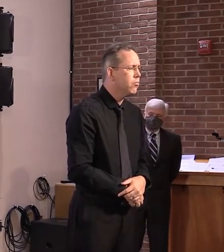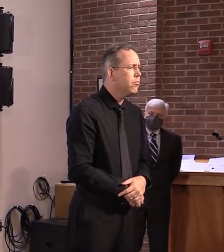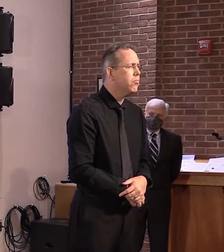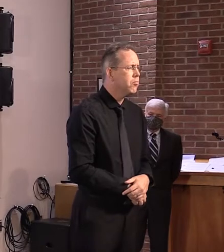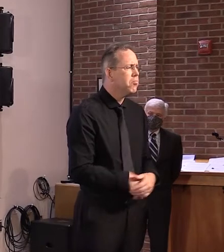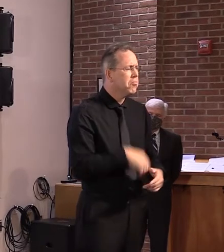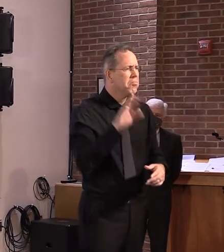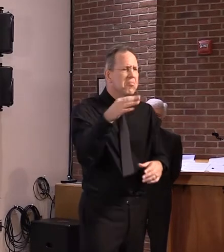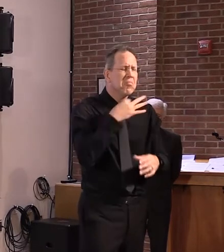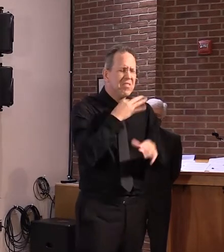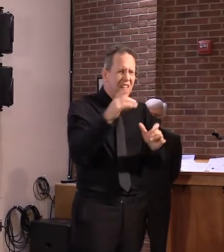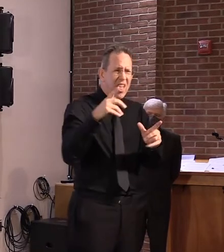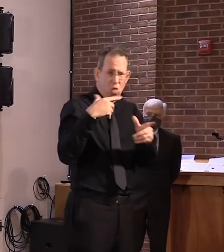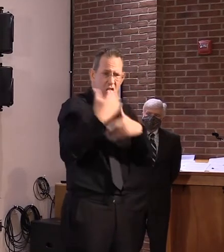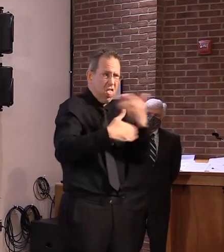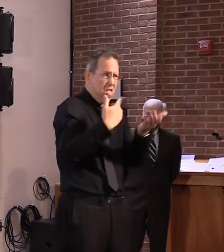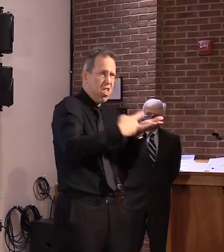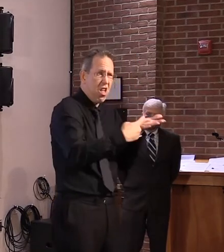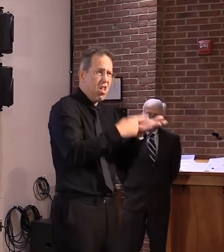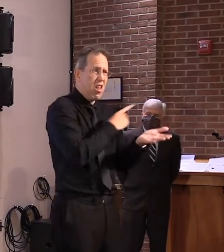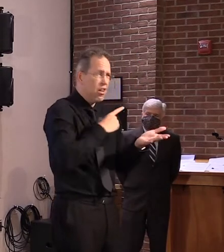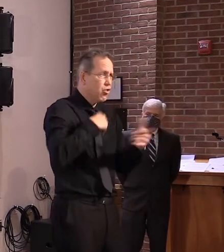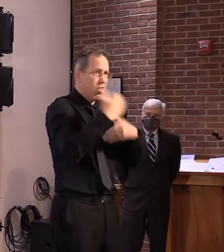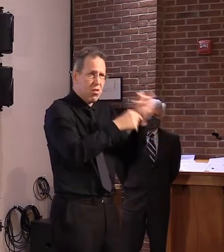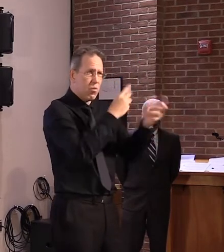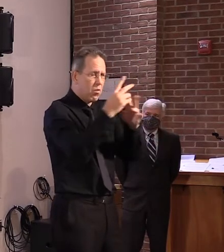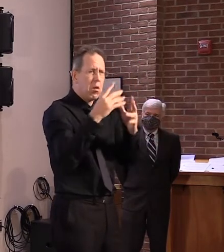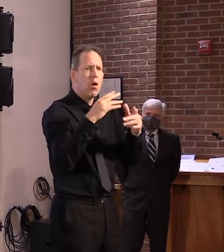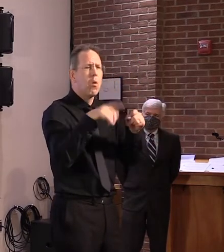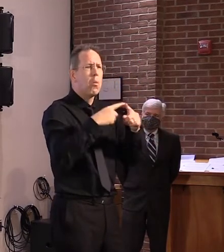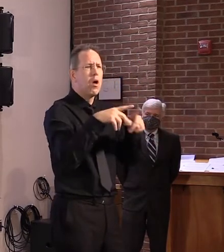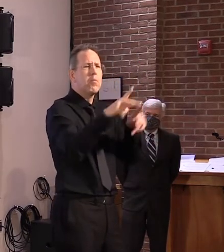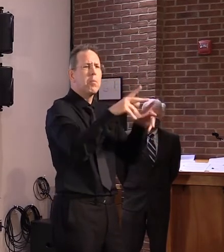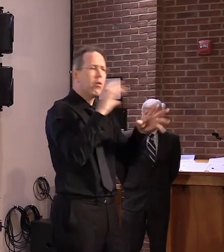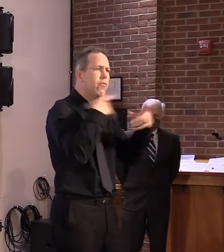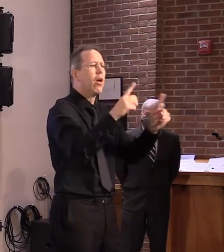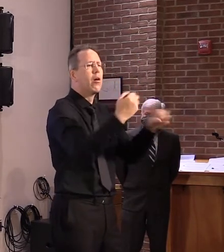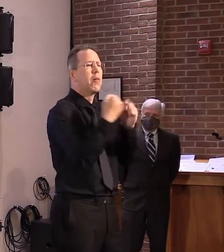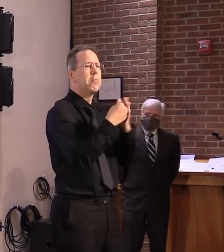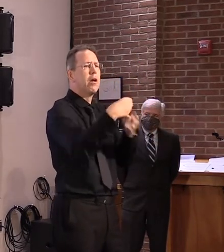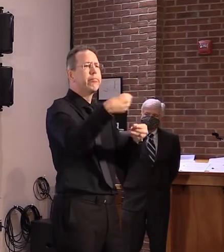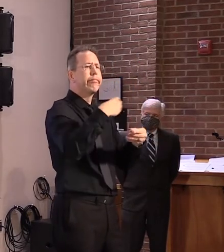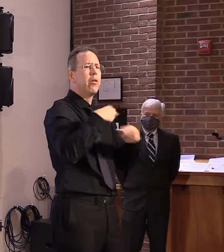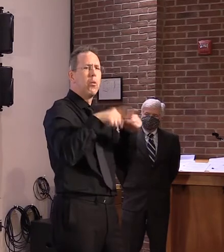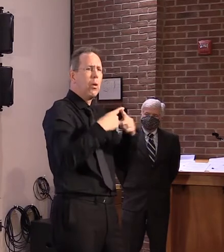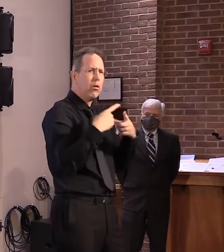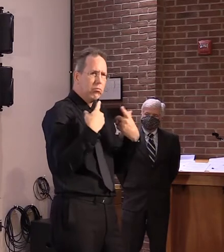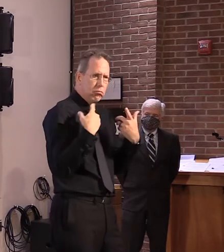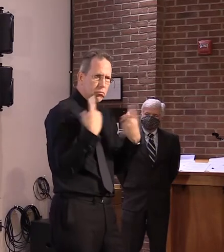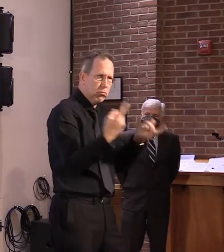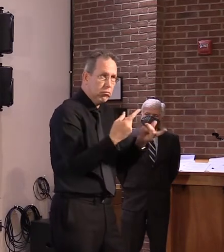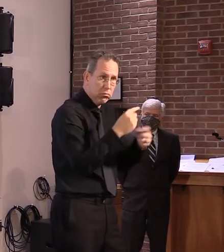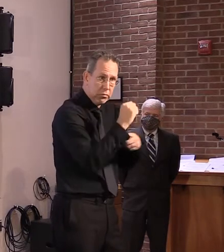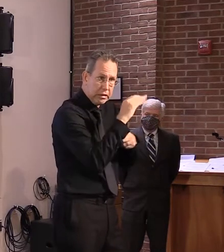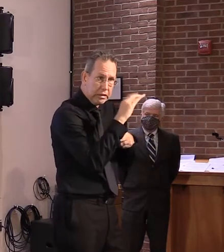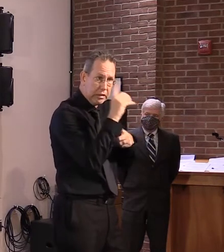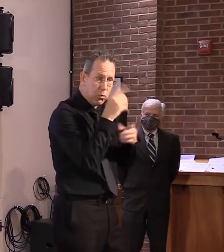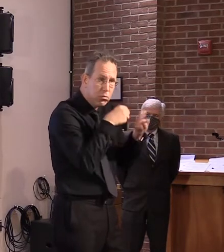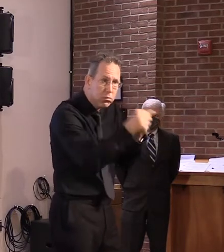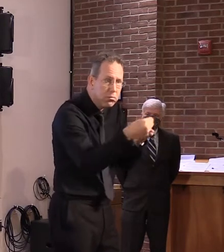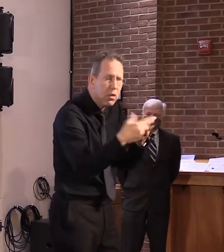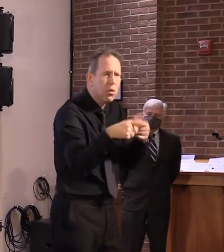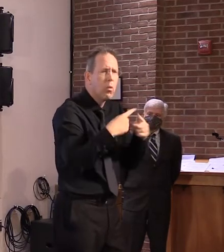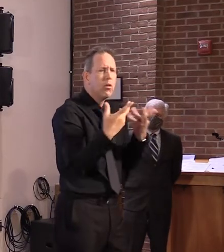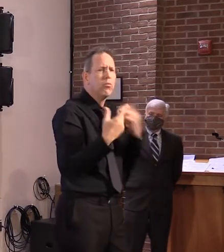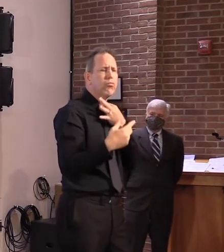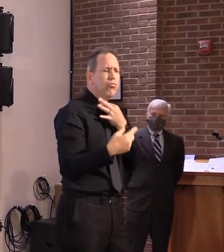had said from the very beginning, it would be by the time the bills got to us, we'd need a couple weeks to put whatever plan